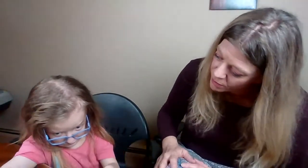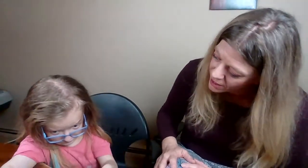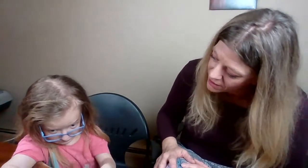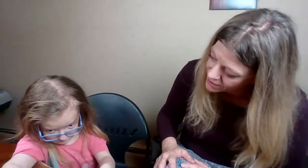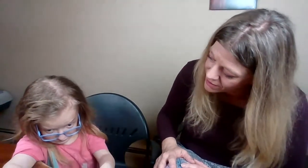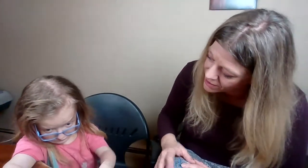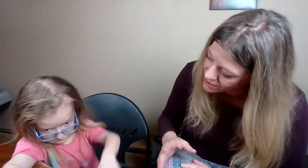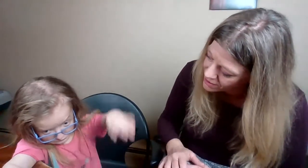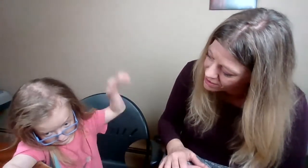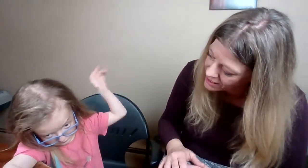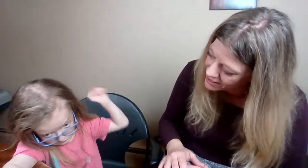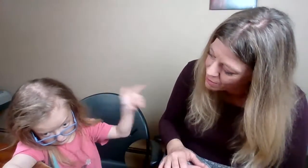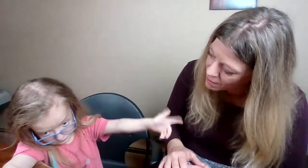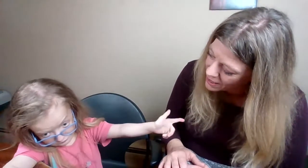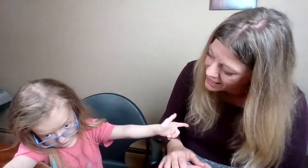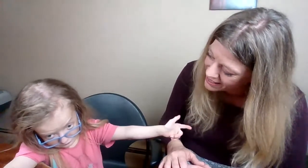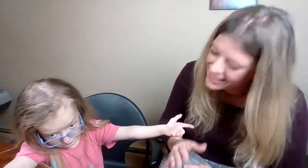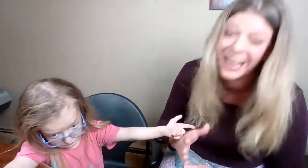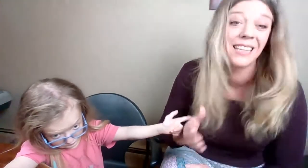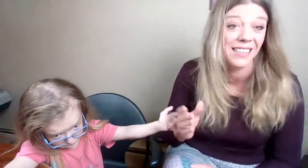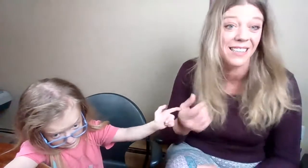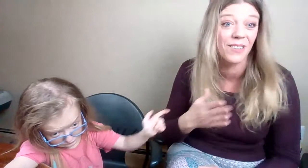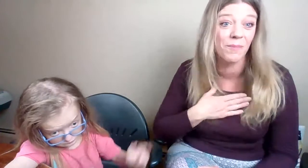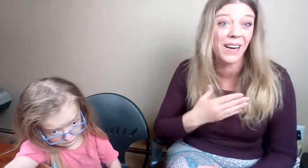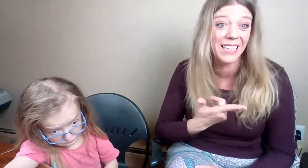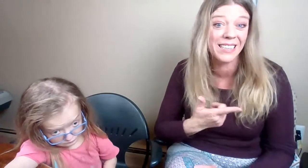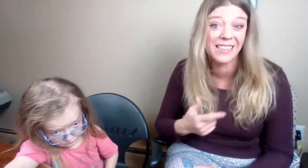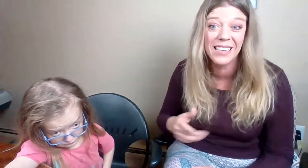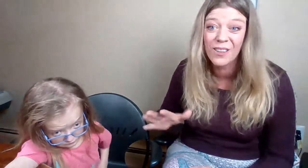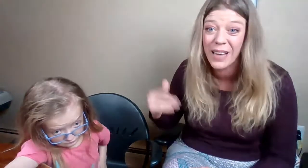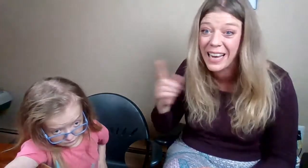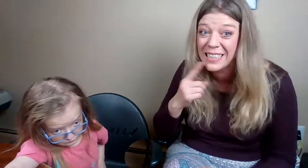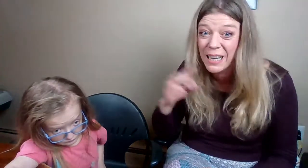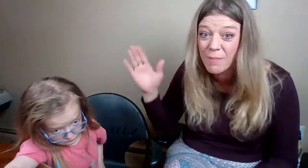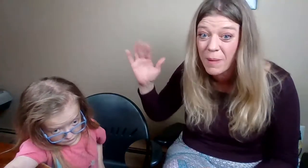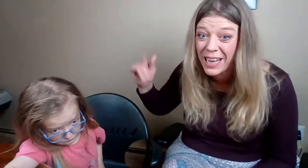spell. Want to say bye-bye? Yeah, she says, my turn. Okay, say bye-bye.